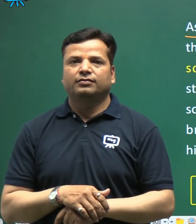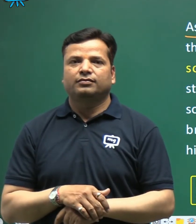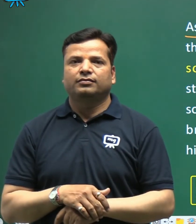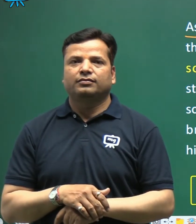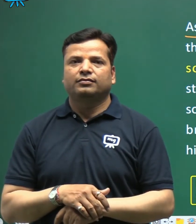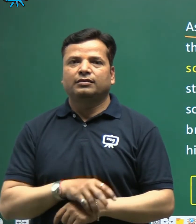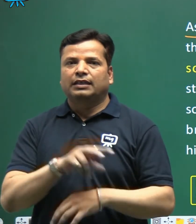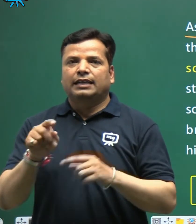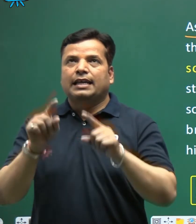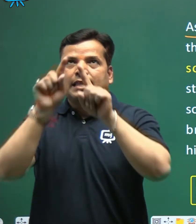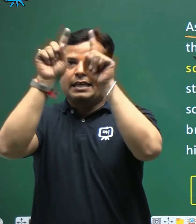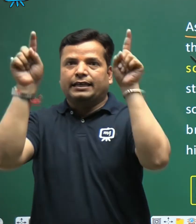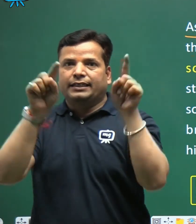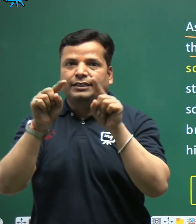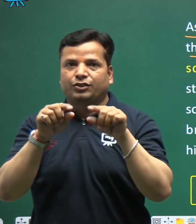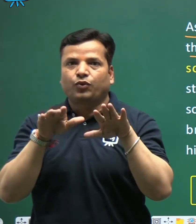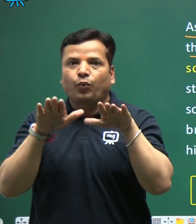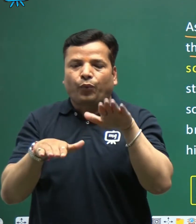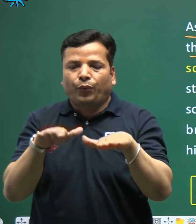at the statue's feet,